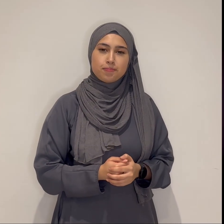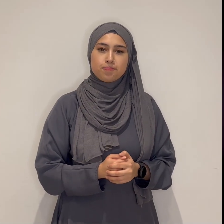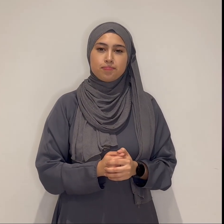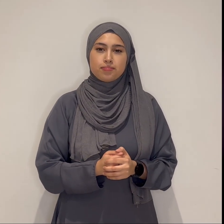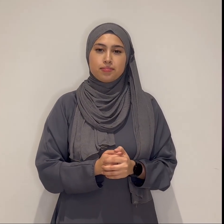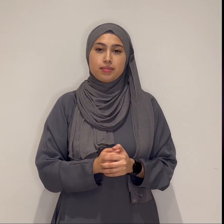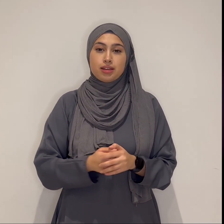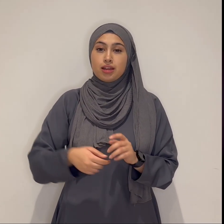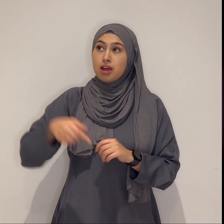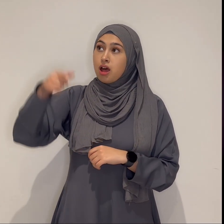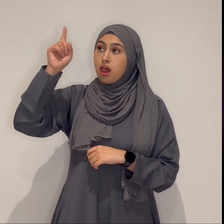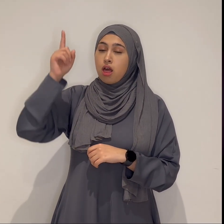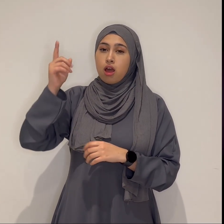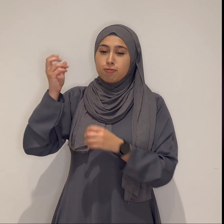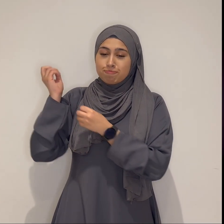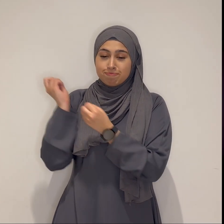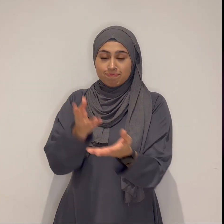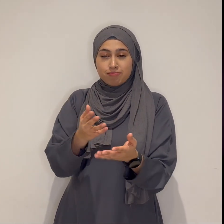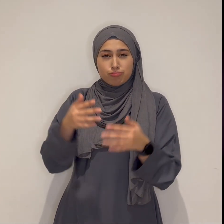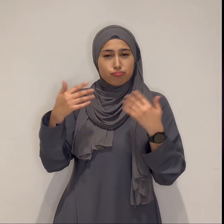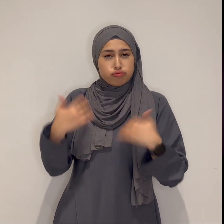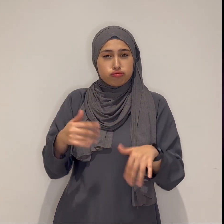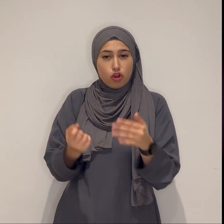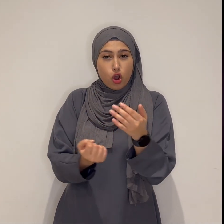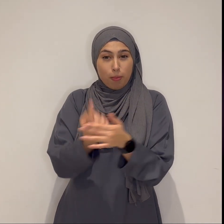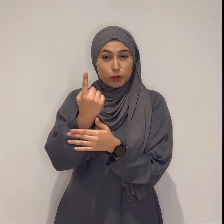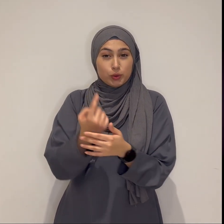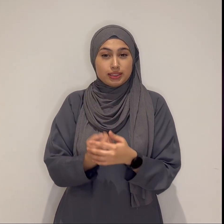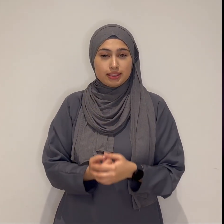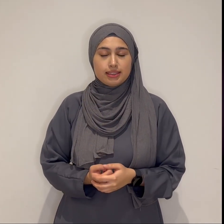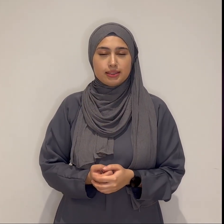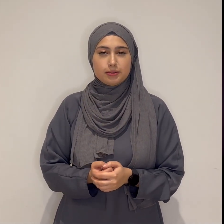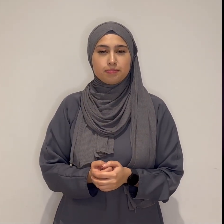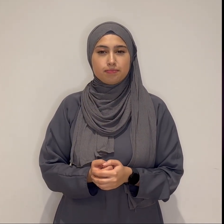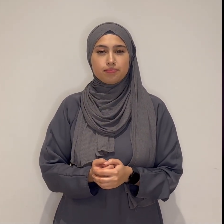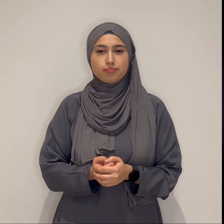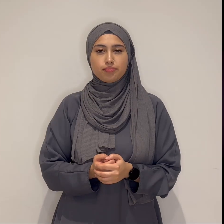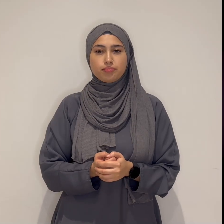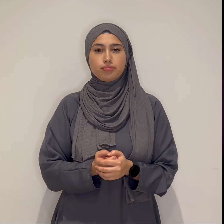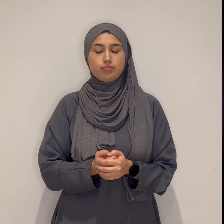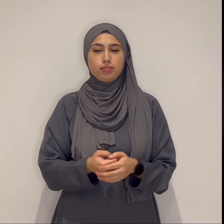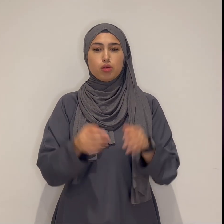of therapy. And Allah subhanahu wa ta'ala is presenting us with an amazing opportunity.